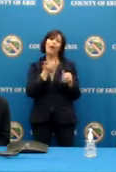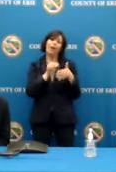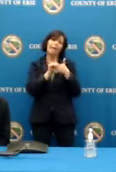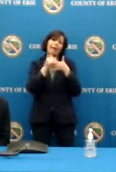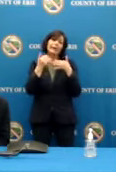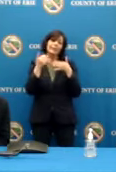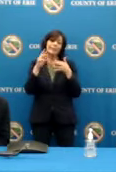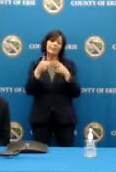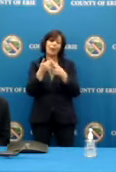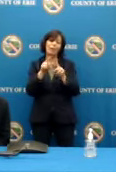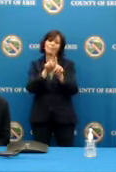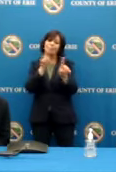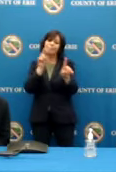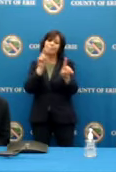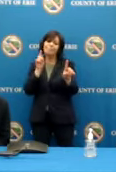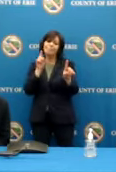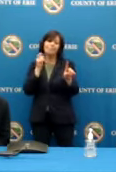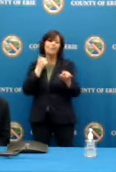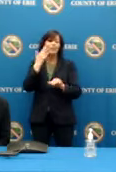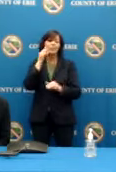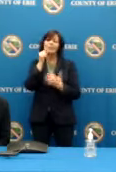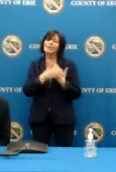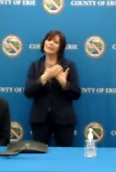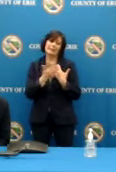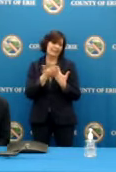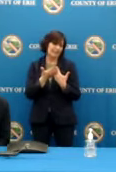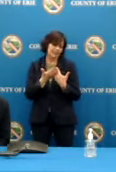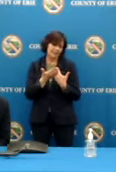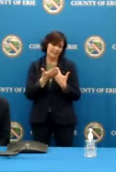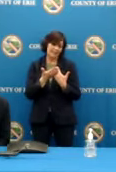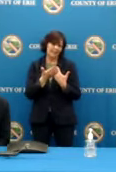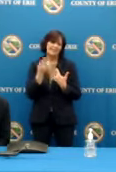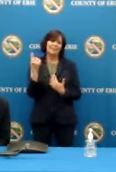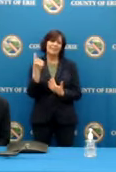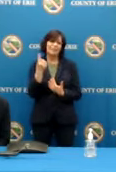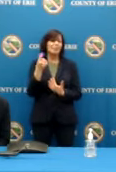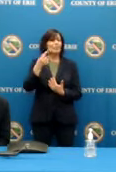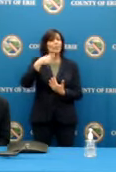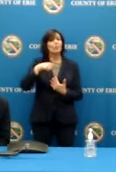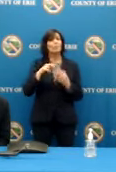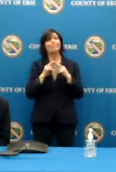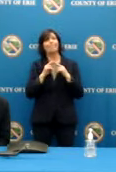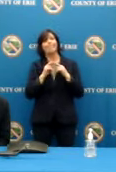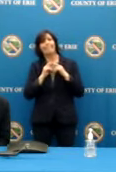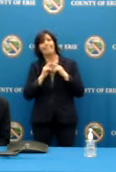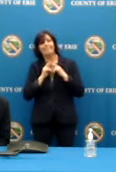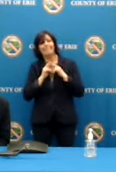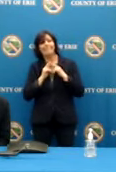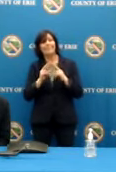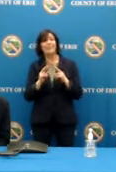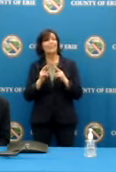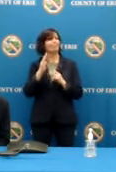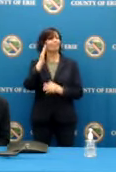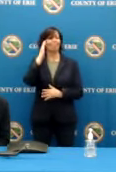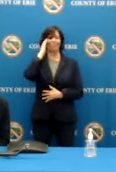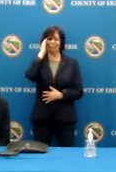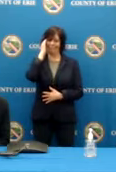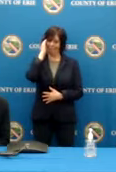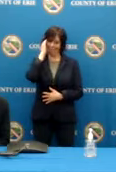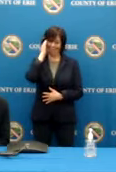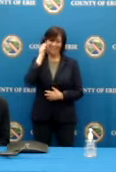social distancing, physical distancing. We know it's not easy. It is something that we're very, very cognizant of and